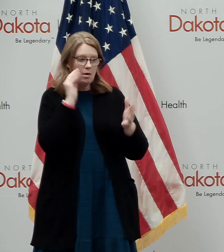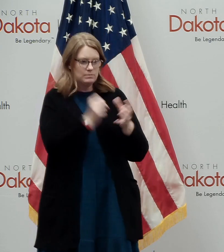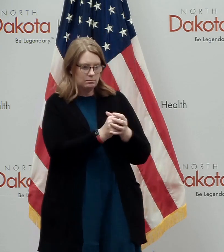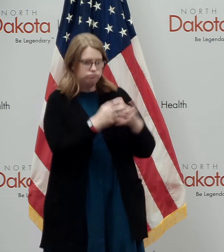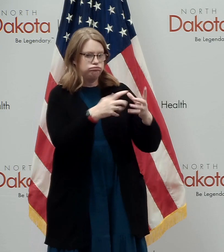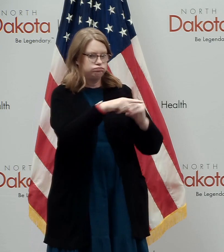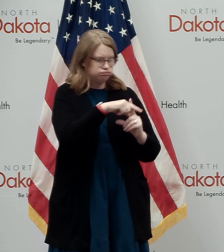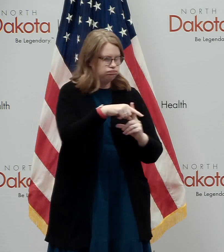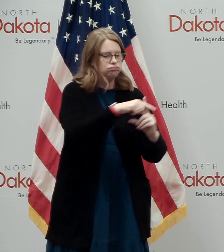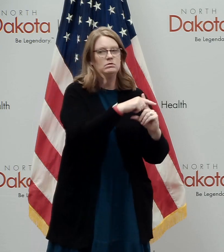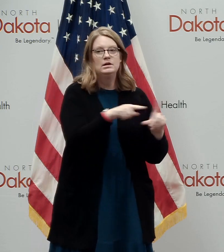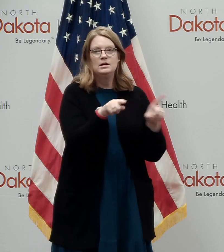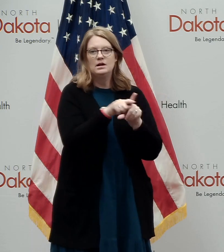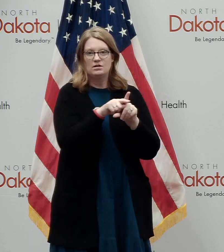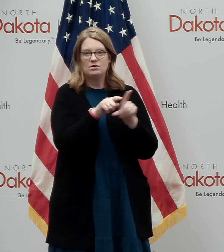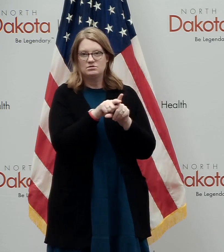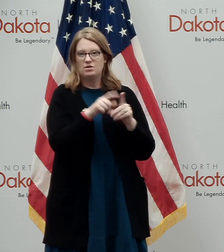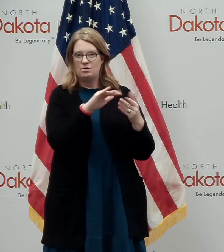community spread. And that was